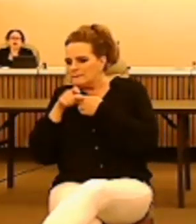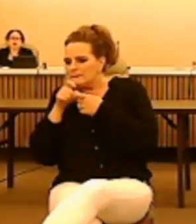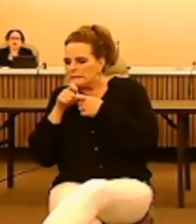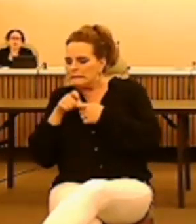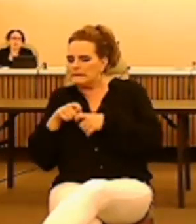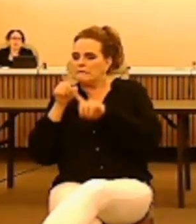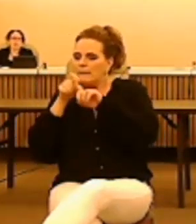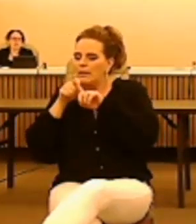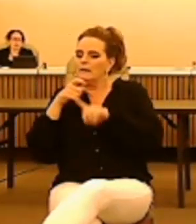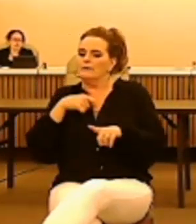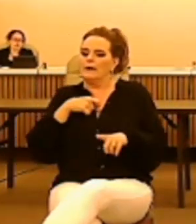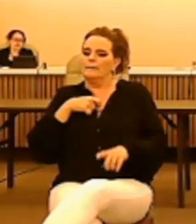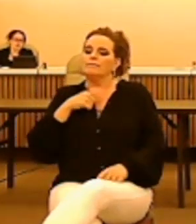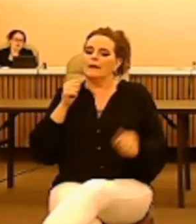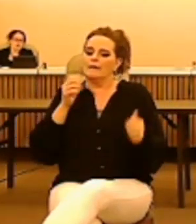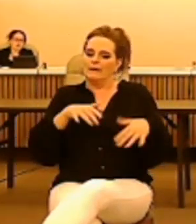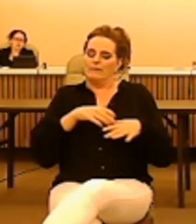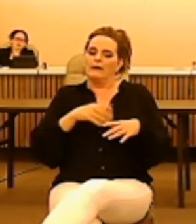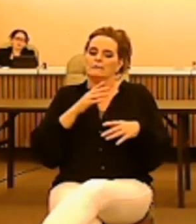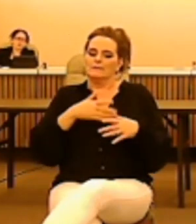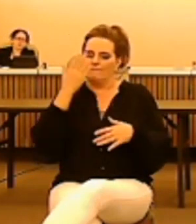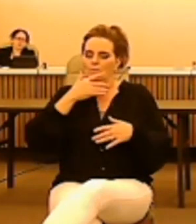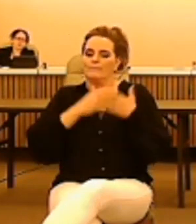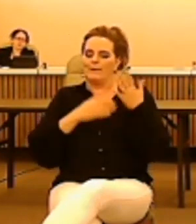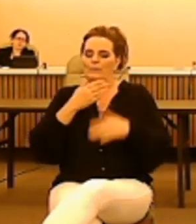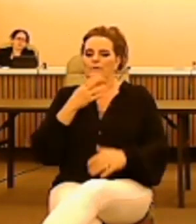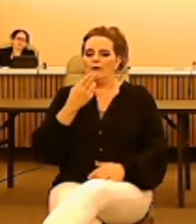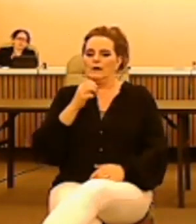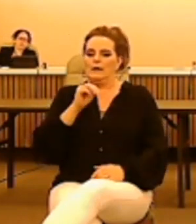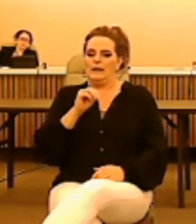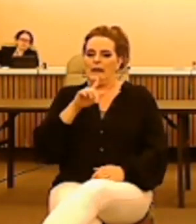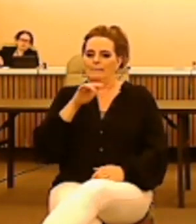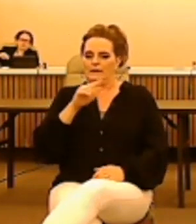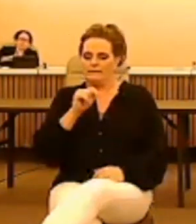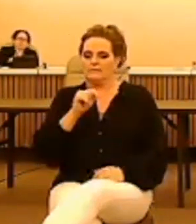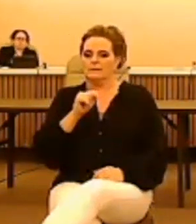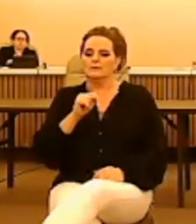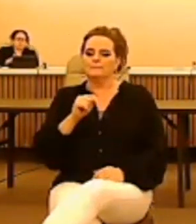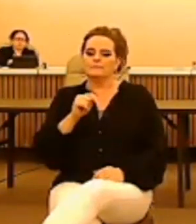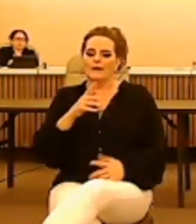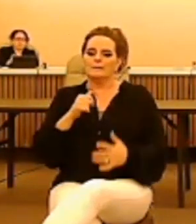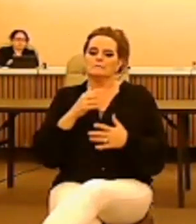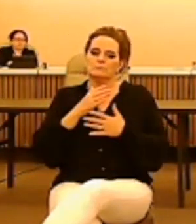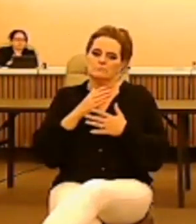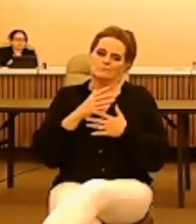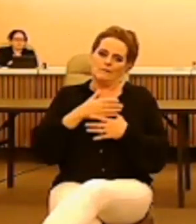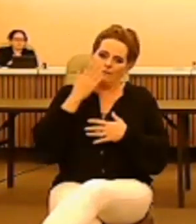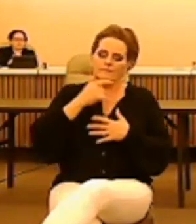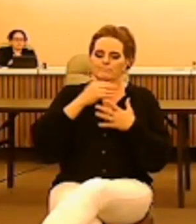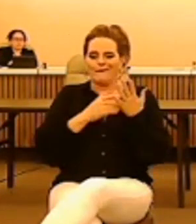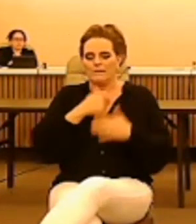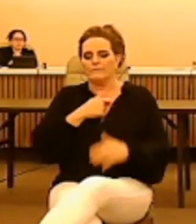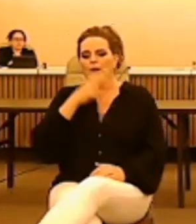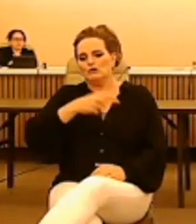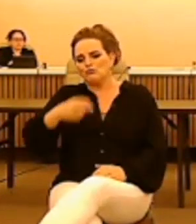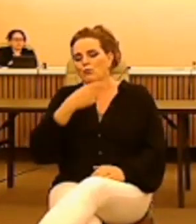parcel fronts part of the hamlet, It fronts what? part of the historic hamlet, based